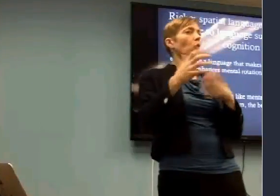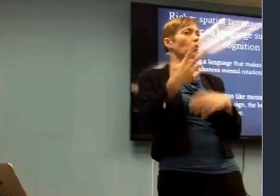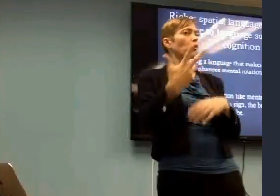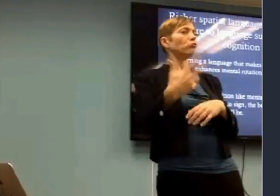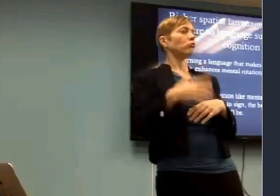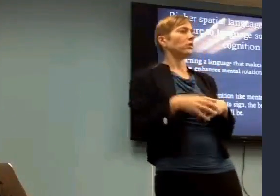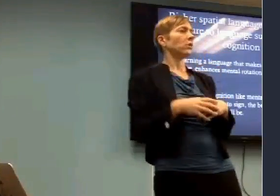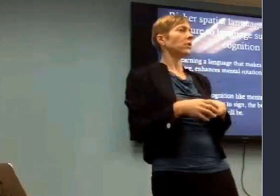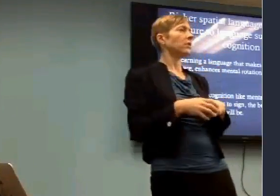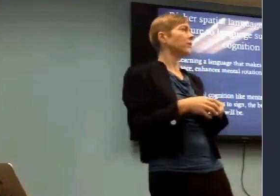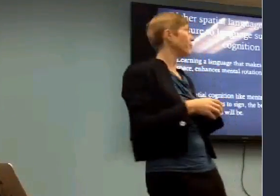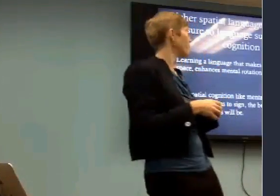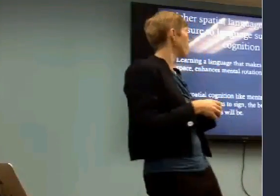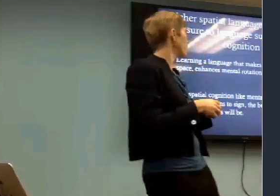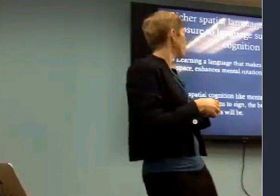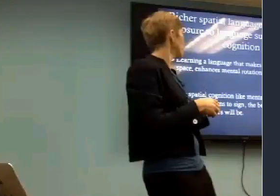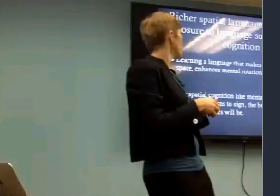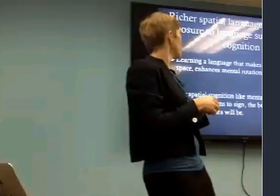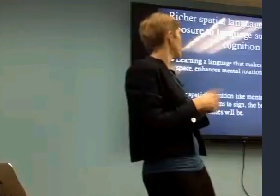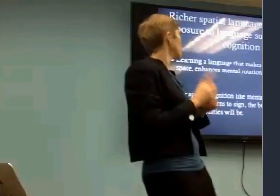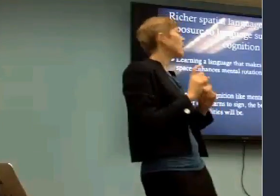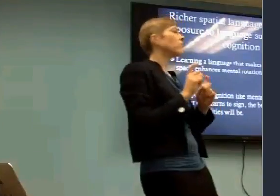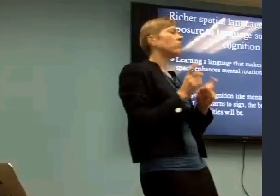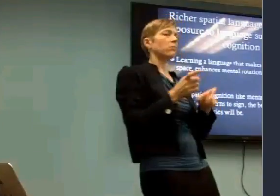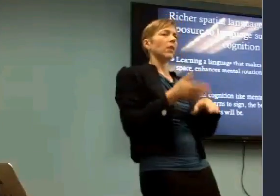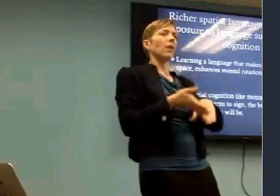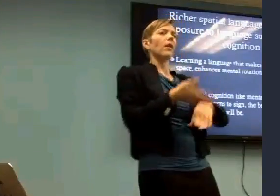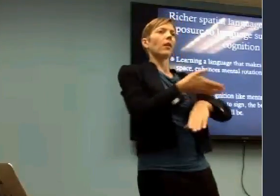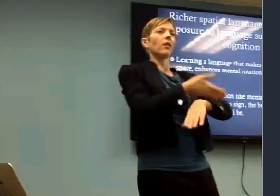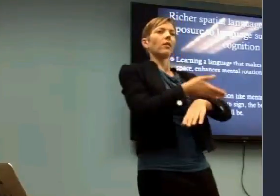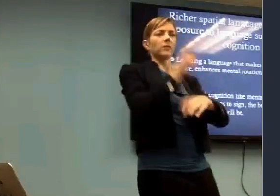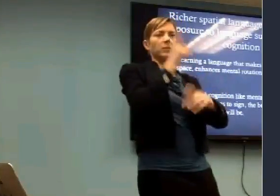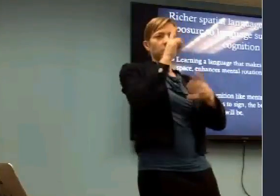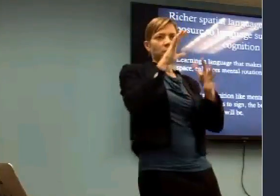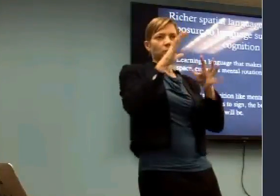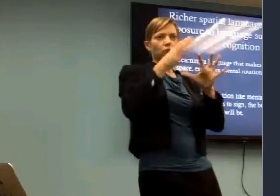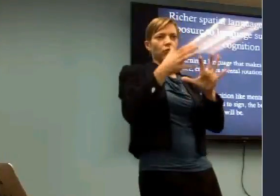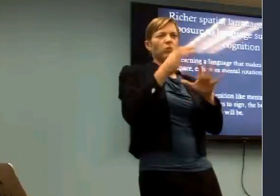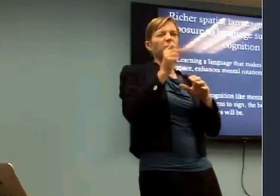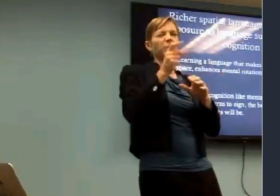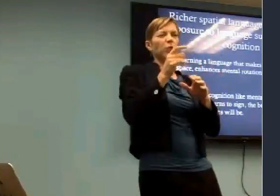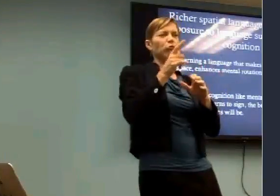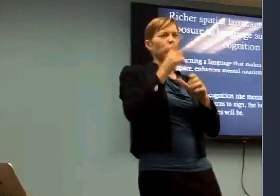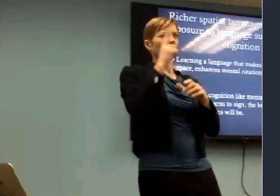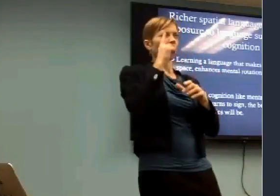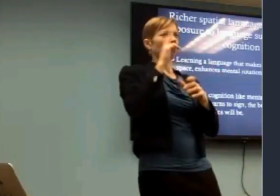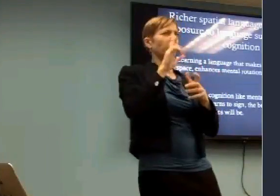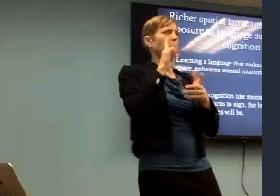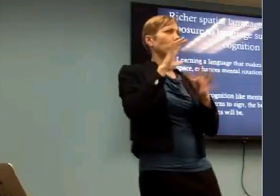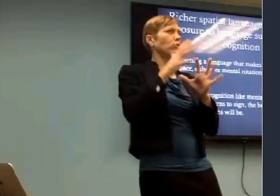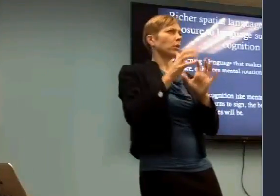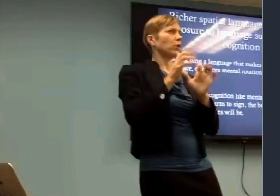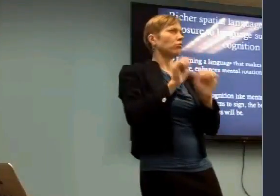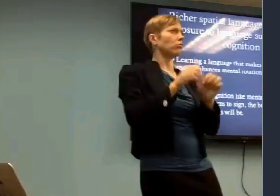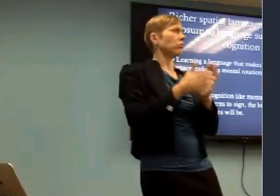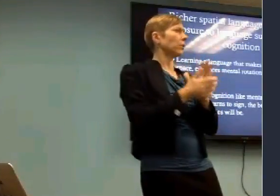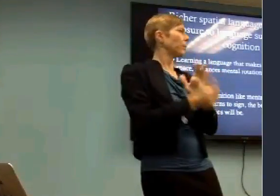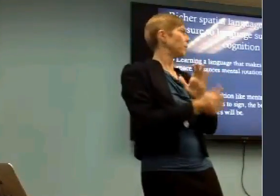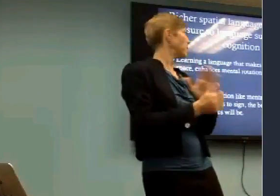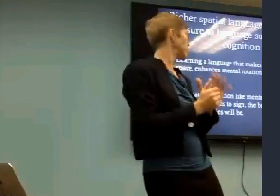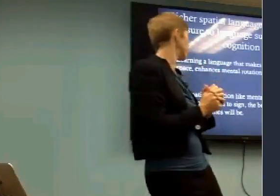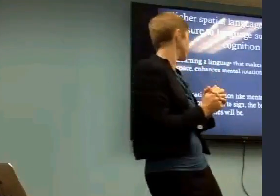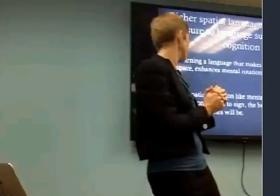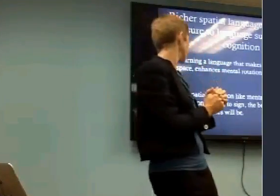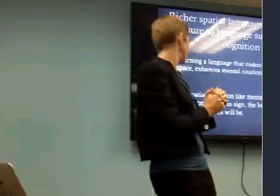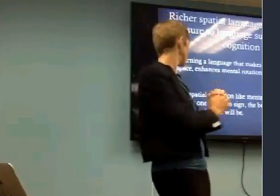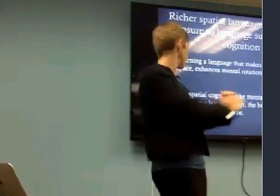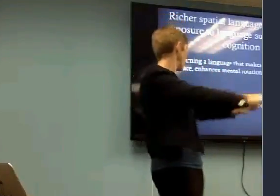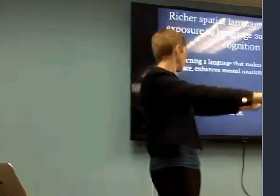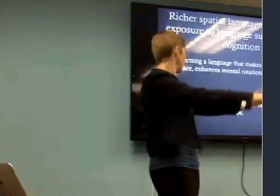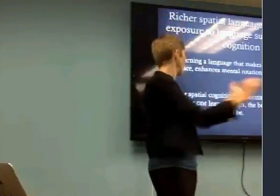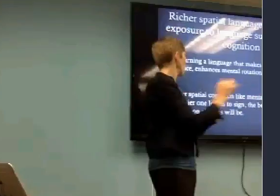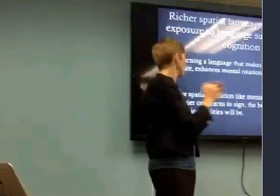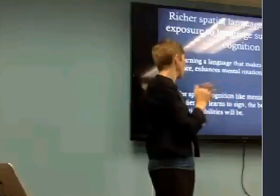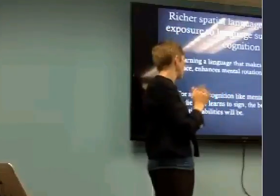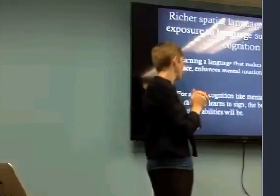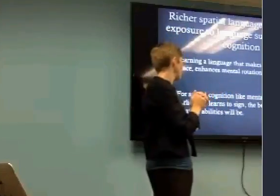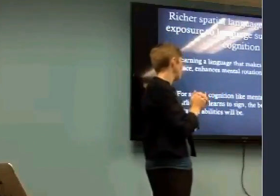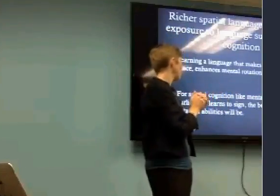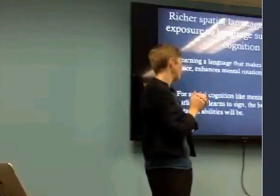and the complex use of language, and that emerges in cohort three. That enhances their understanding and